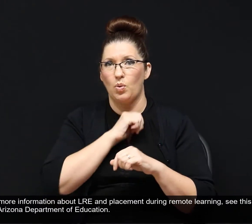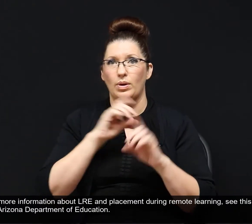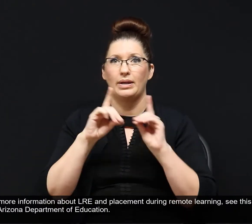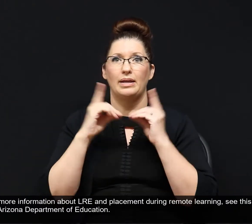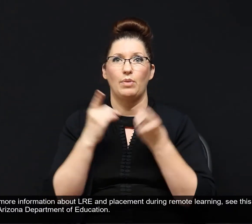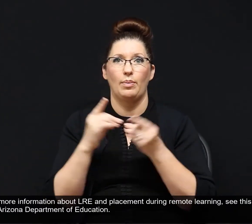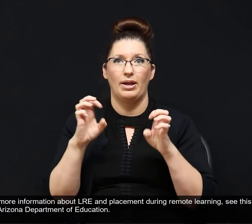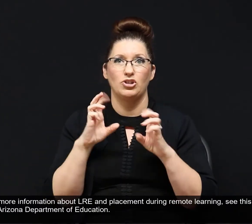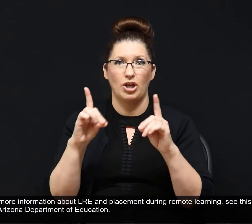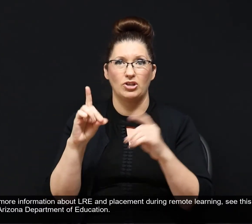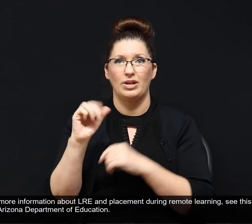Education.